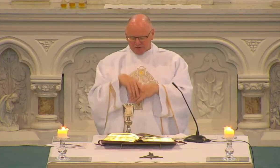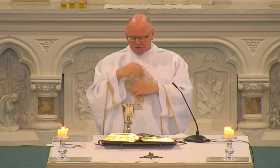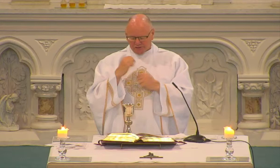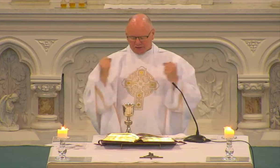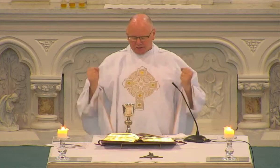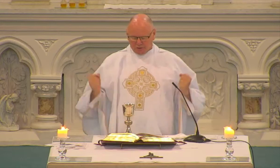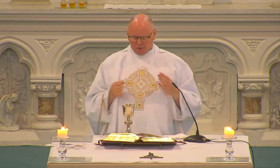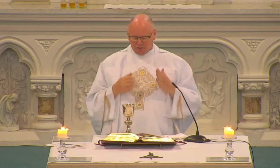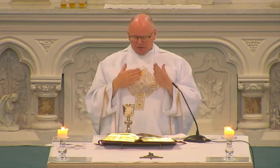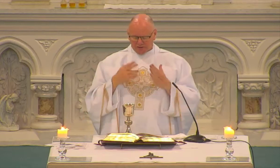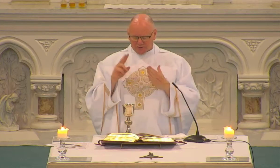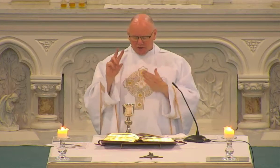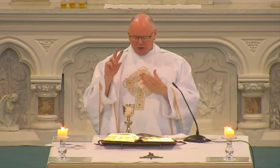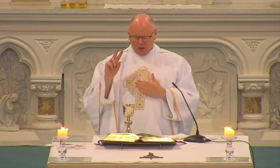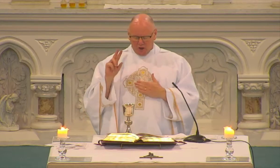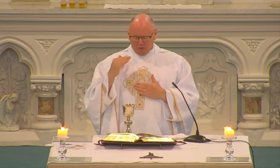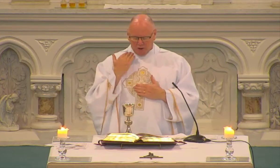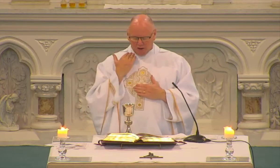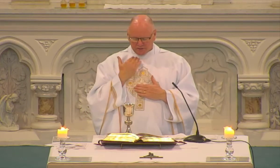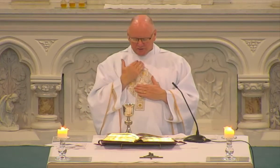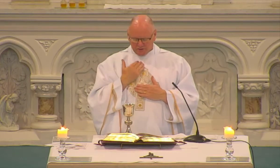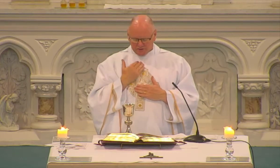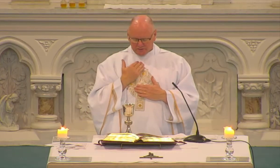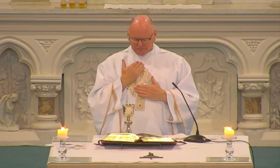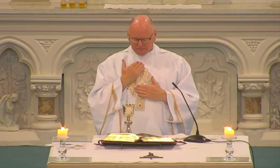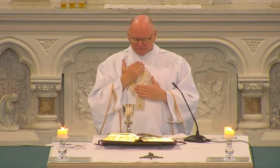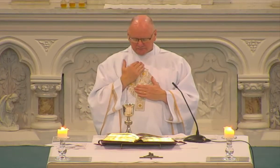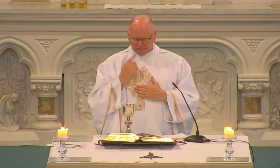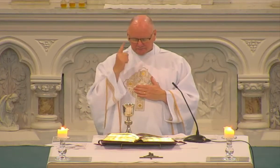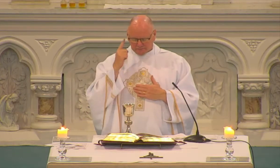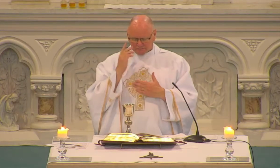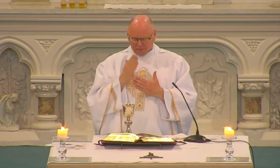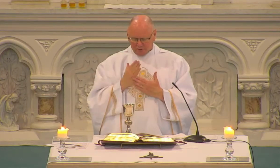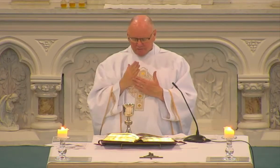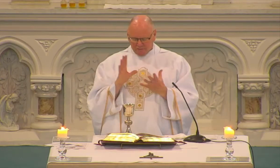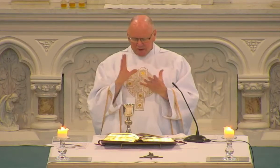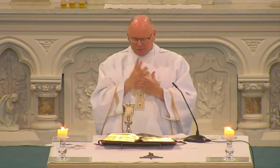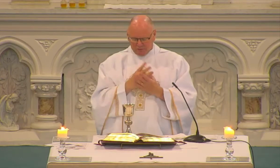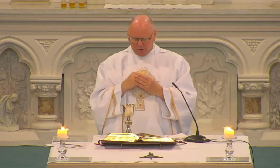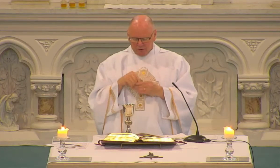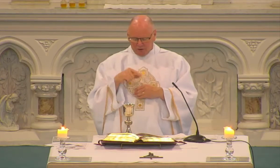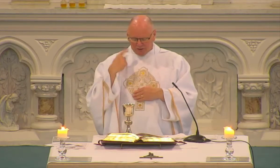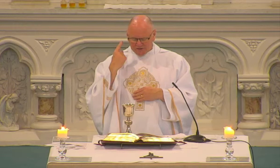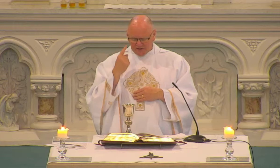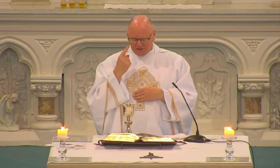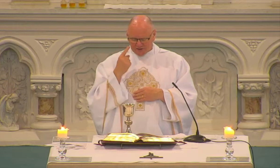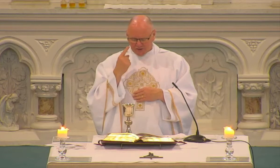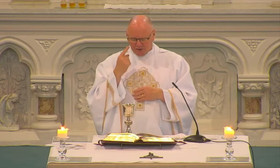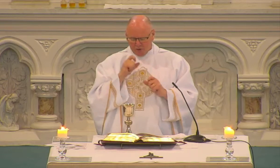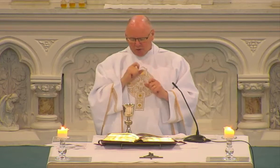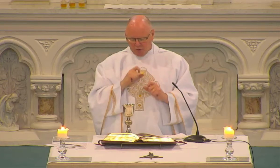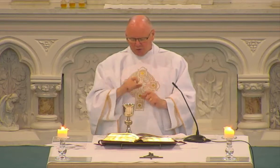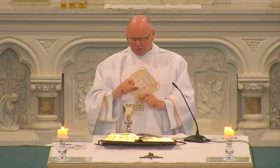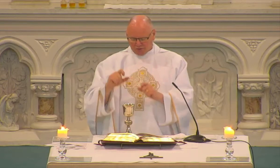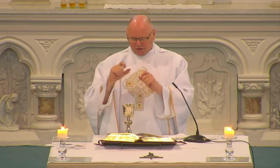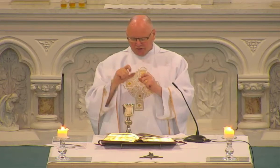and glorious martyrs, and with all the saints whose on